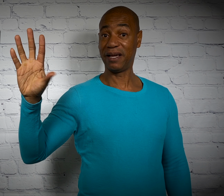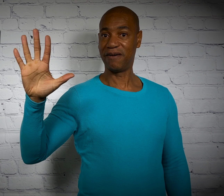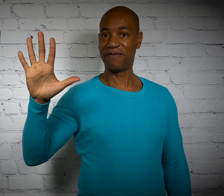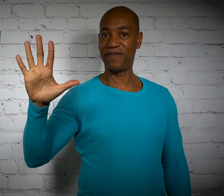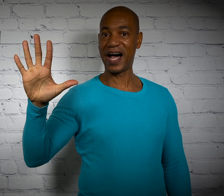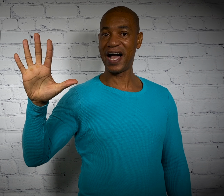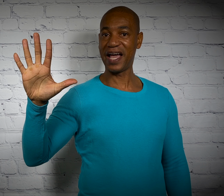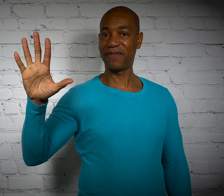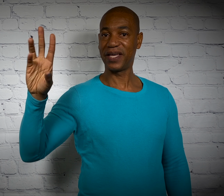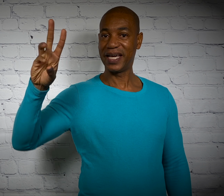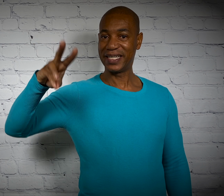65,